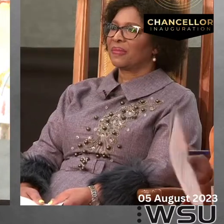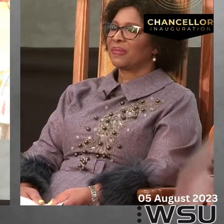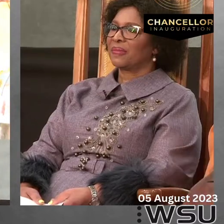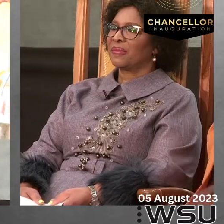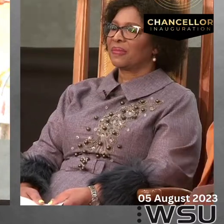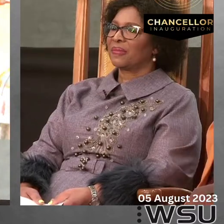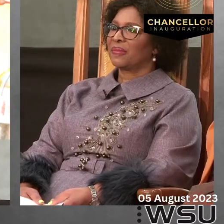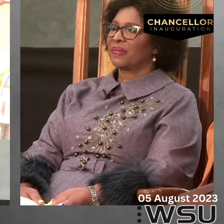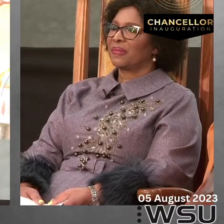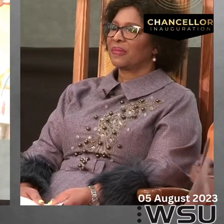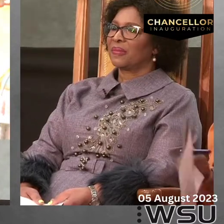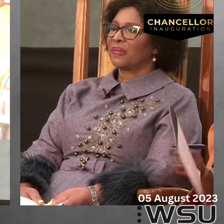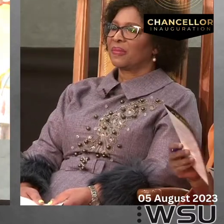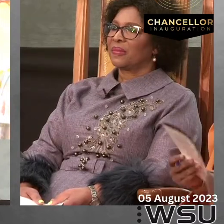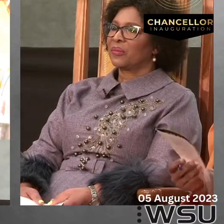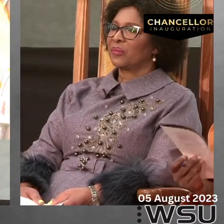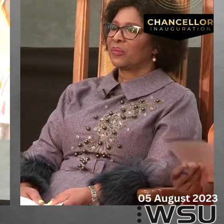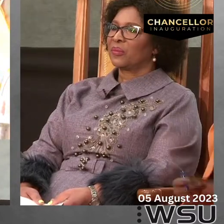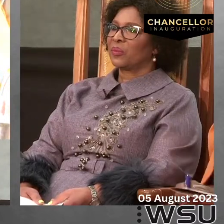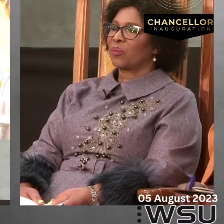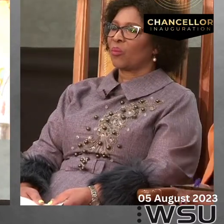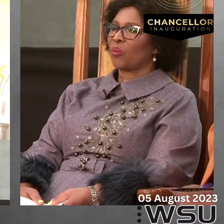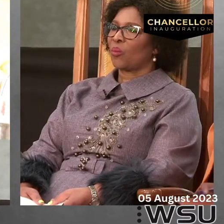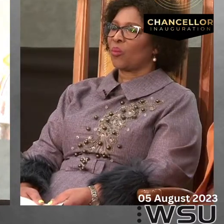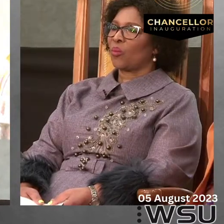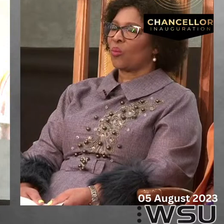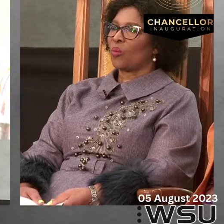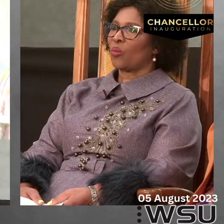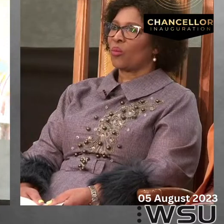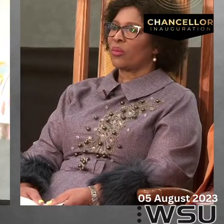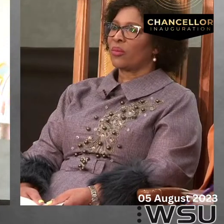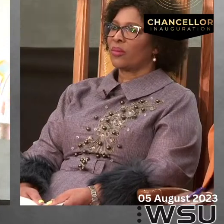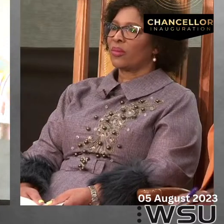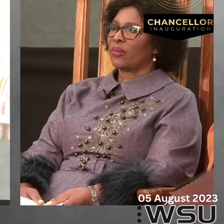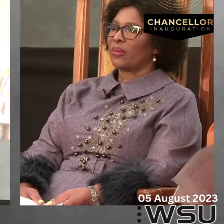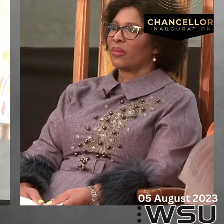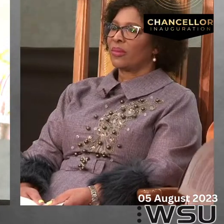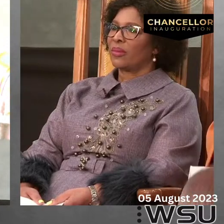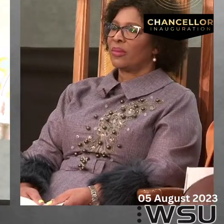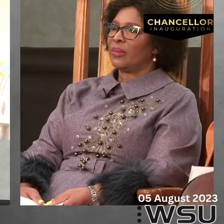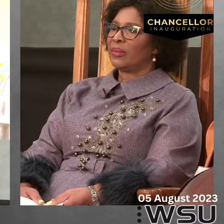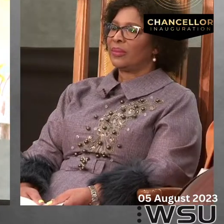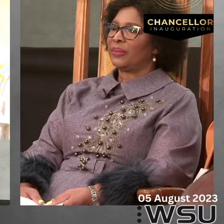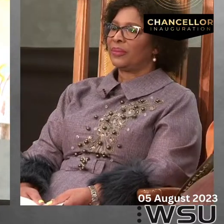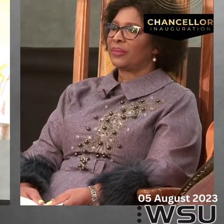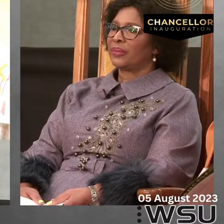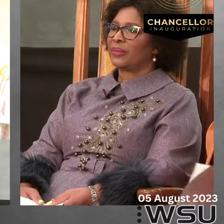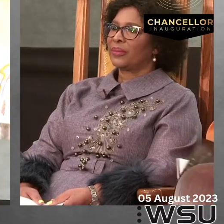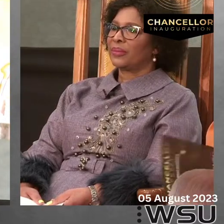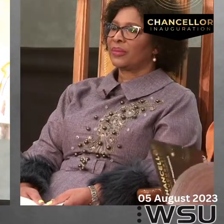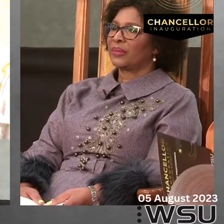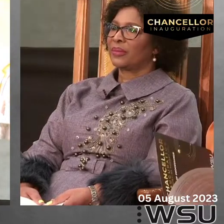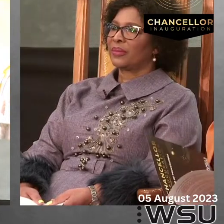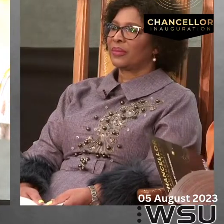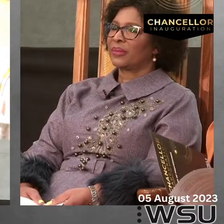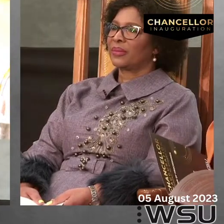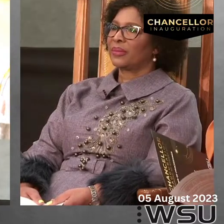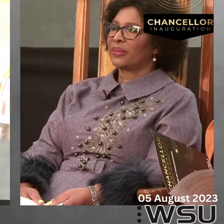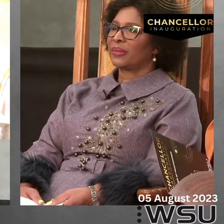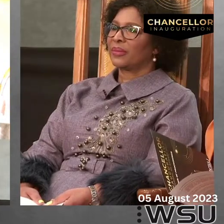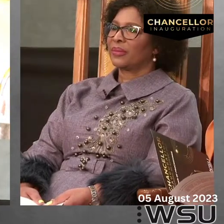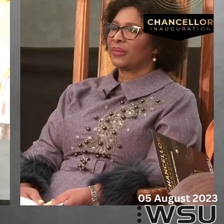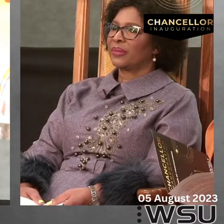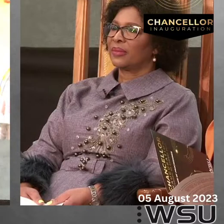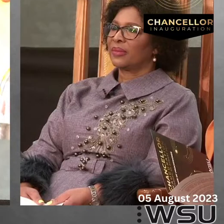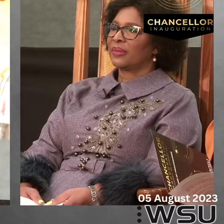their chosen professions, and that it is okay to have big dreams, and that the future is